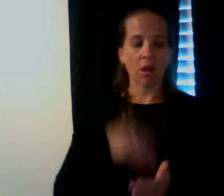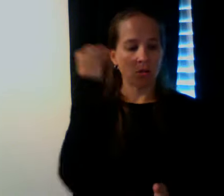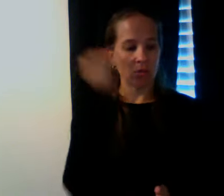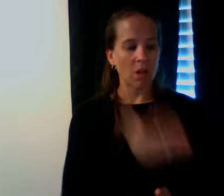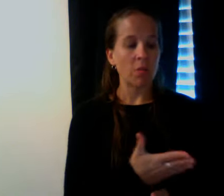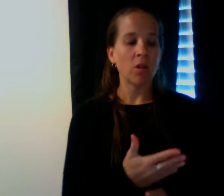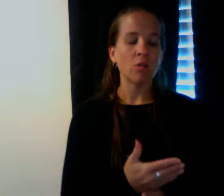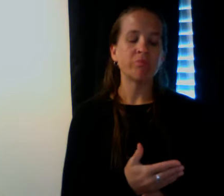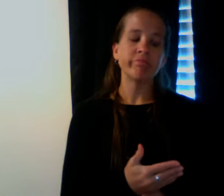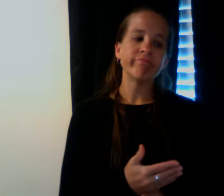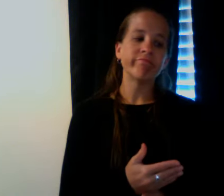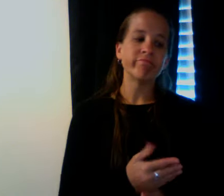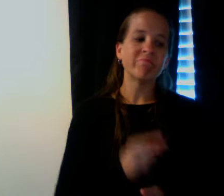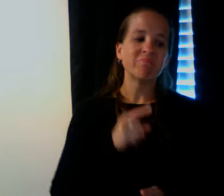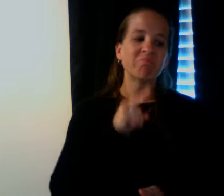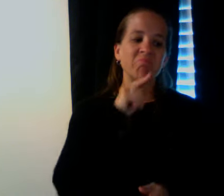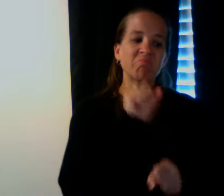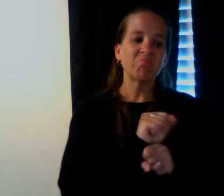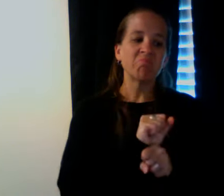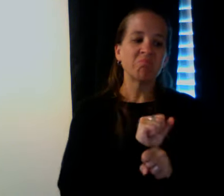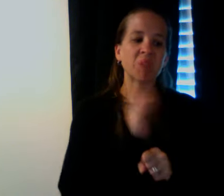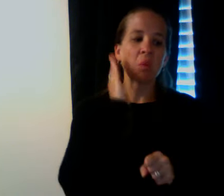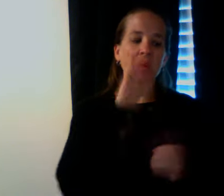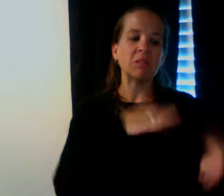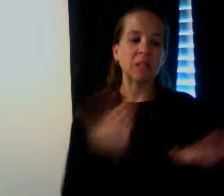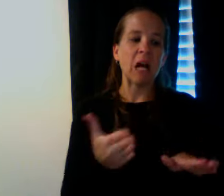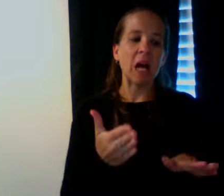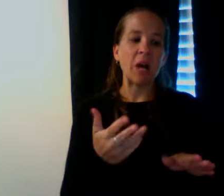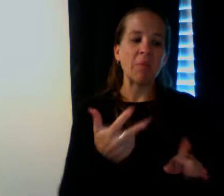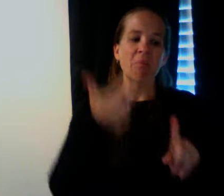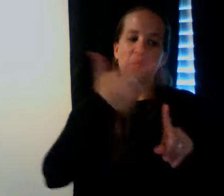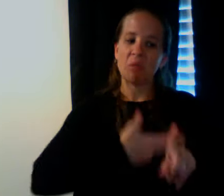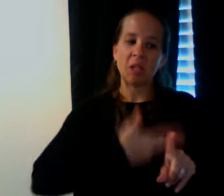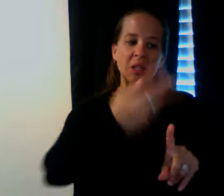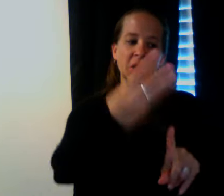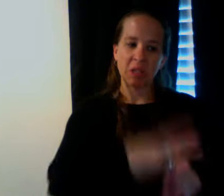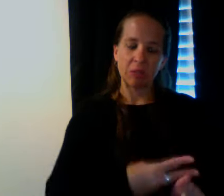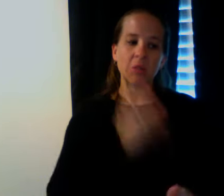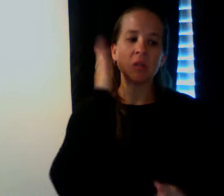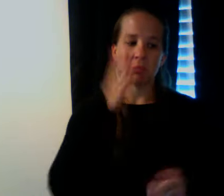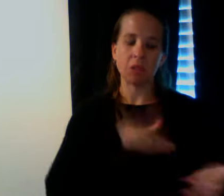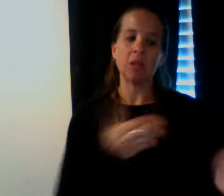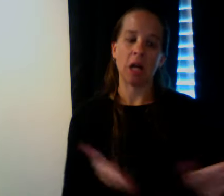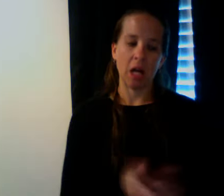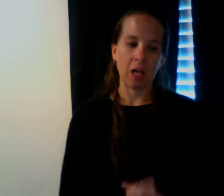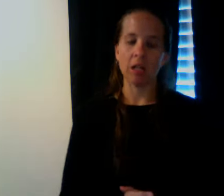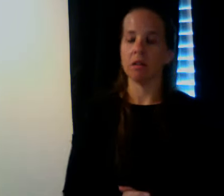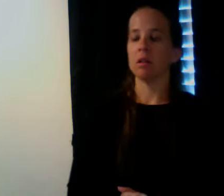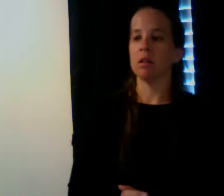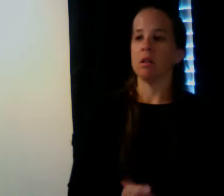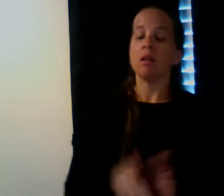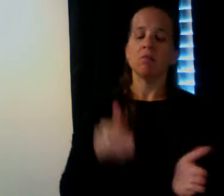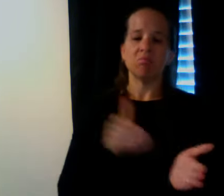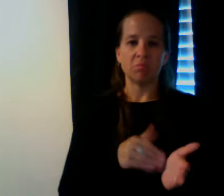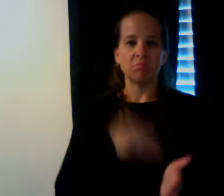incurable, and that I should expect to live no longer than 3 to 6 months. My doctor advised me to go home and get